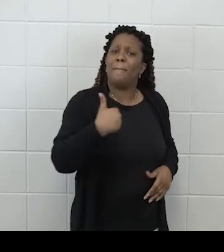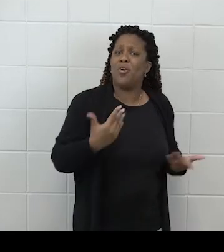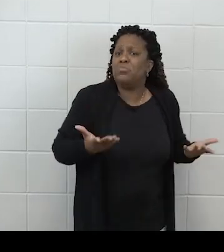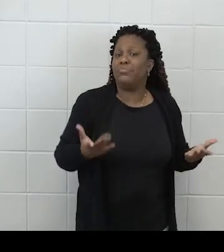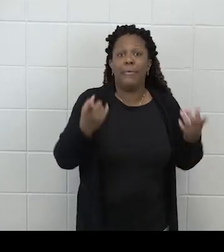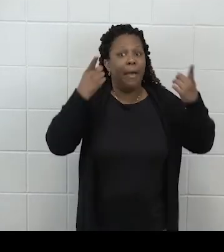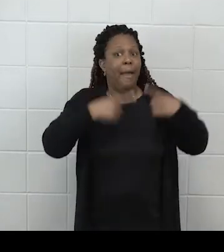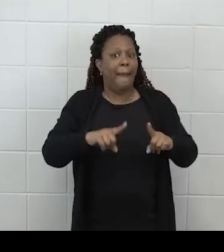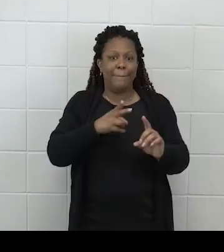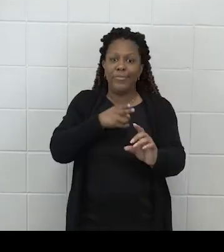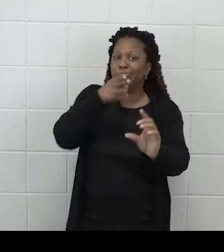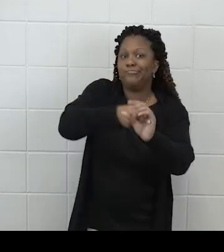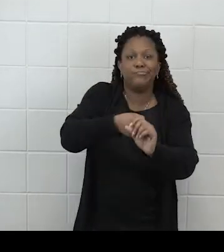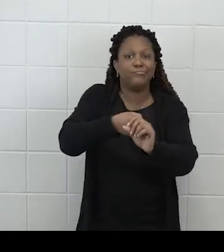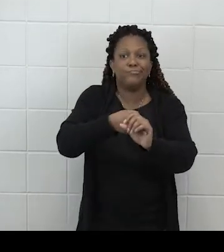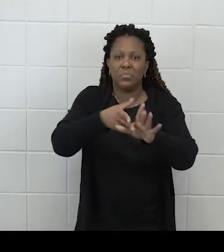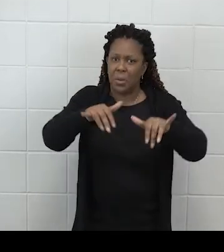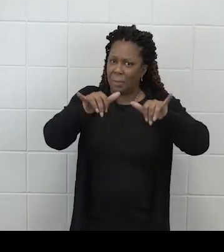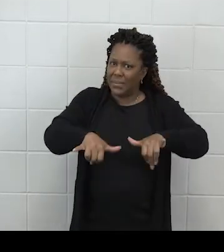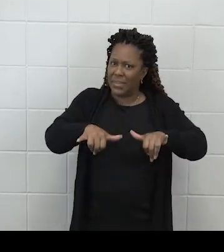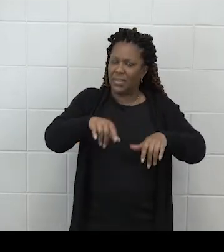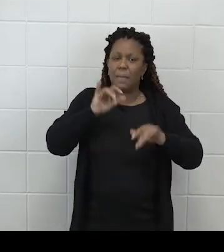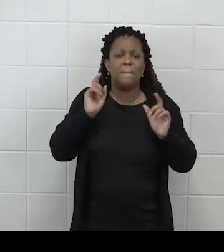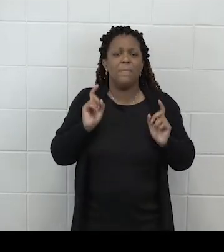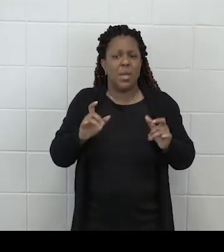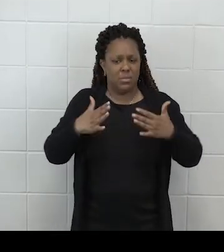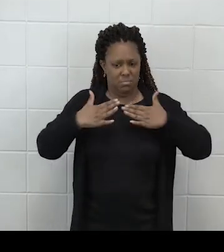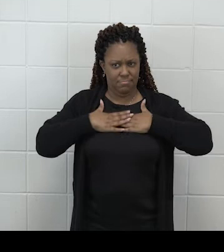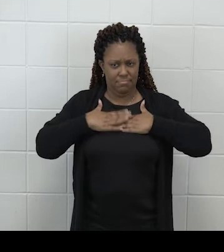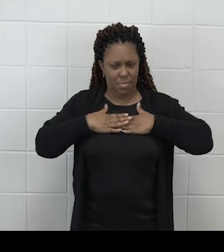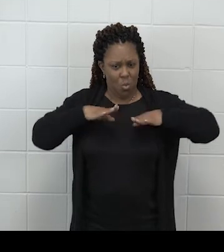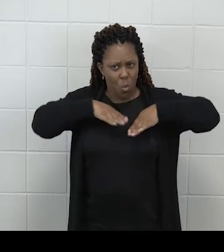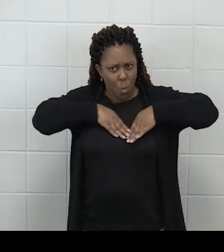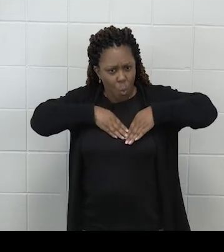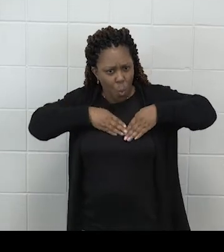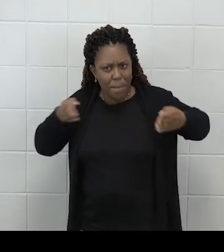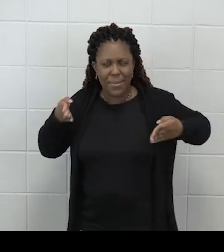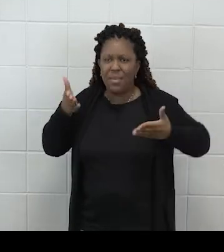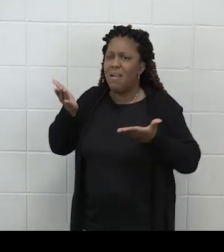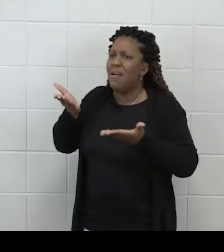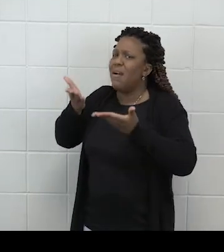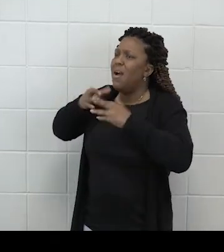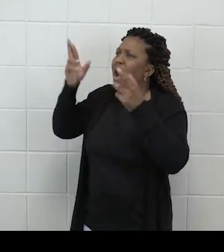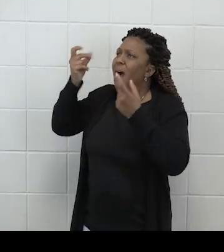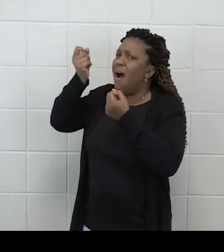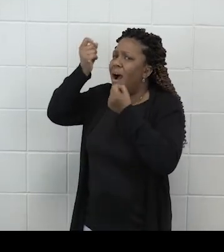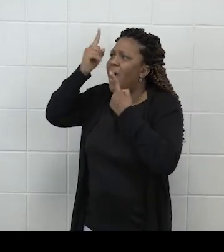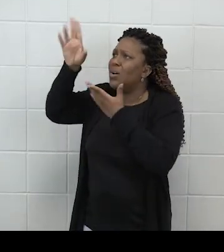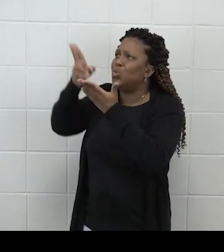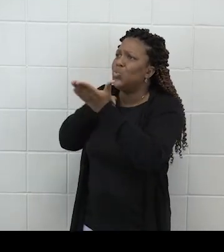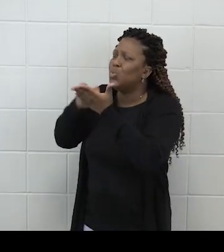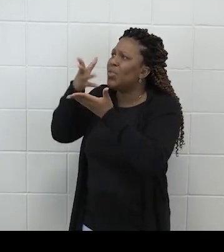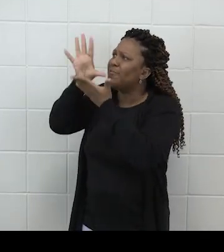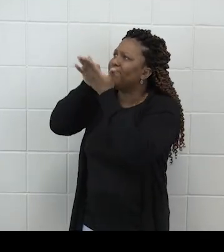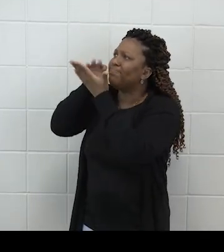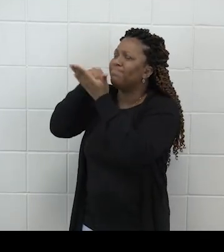allow Jesus to teach us the truth about who God really is. So Nicodemus had made up in